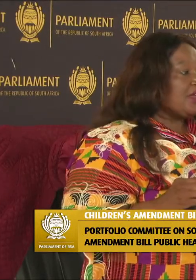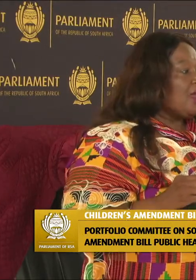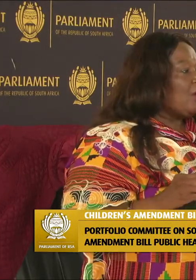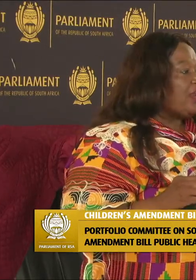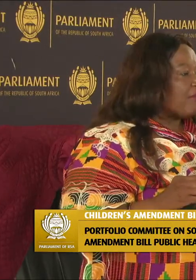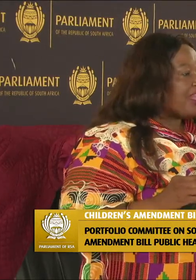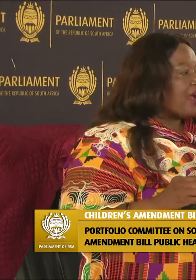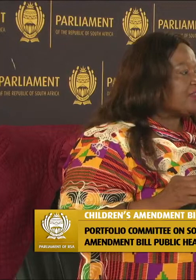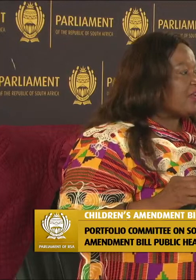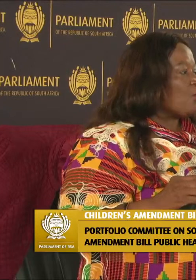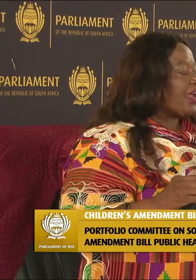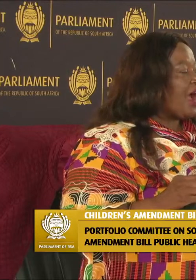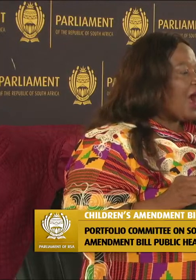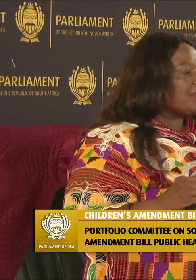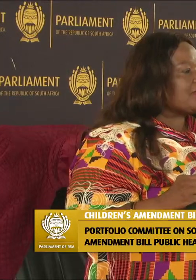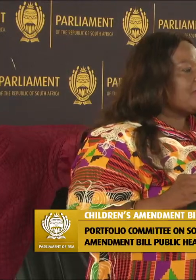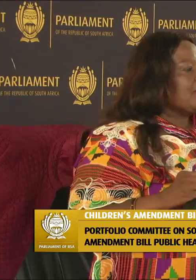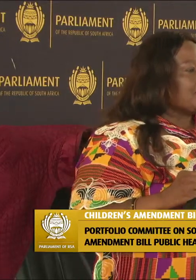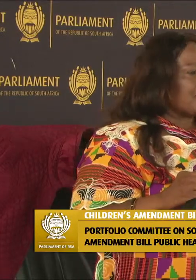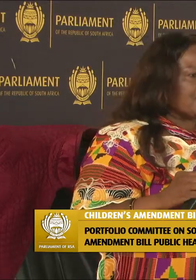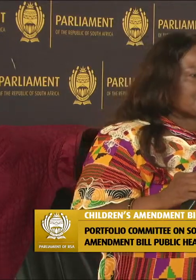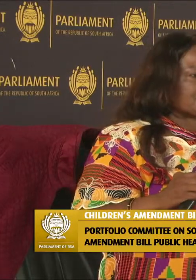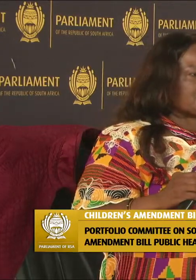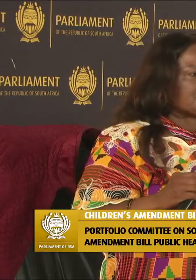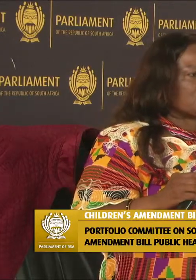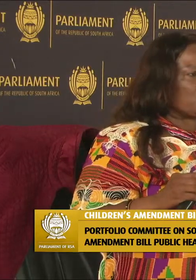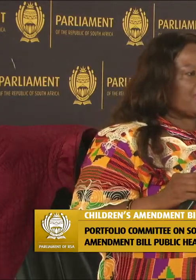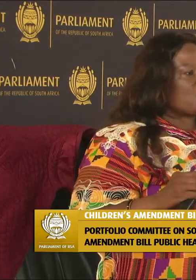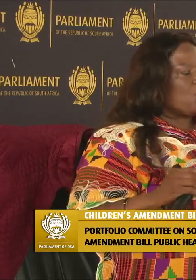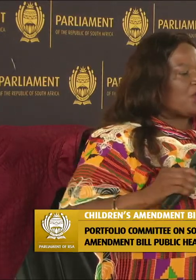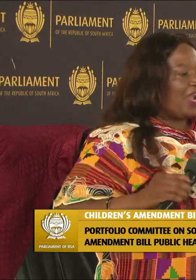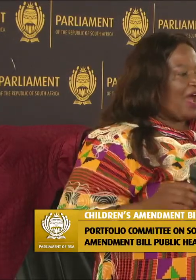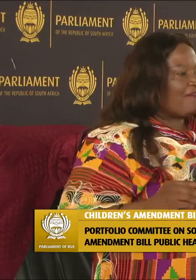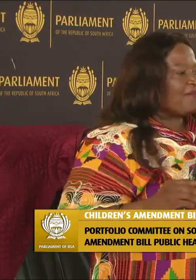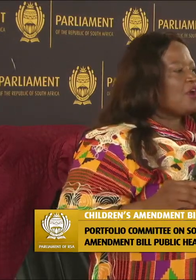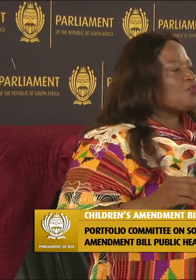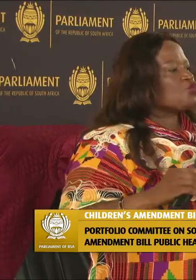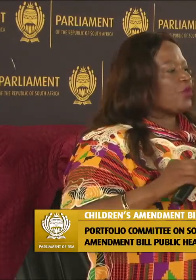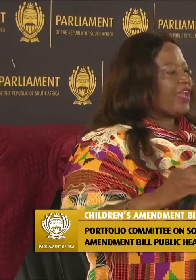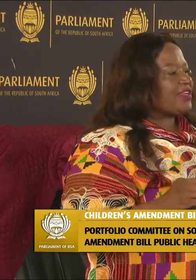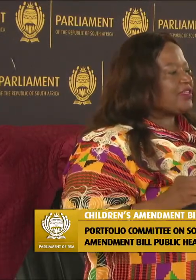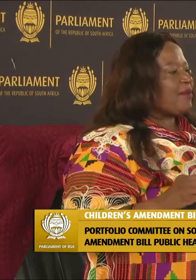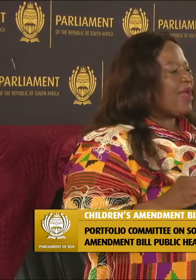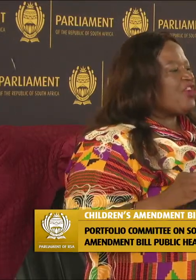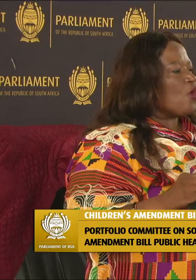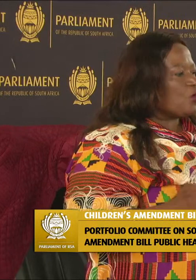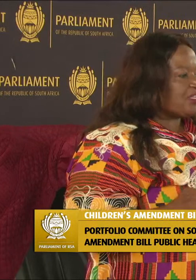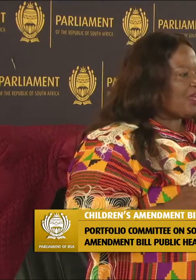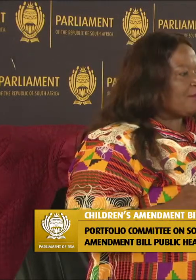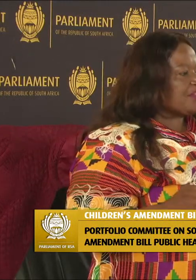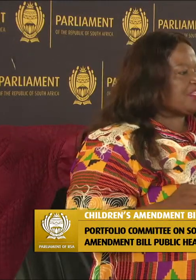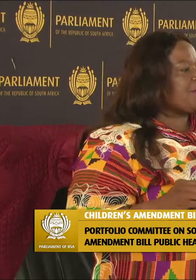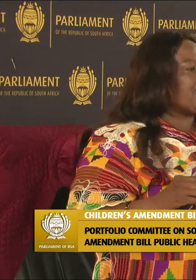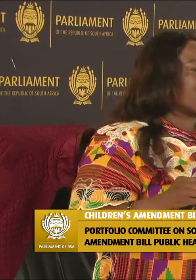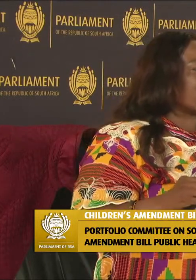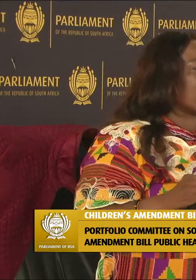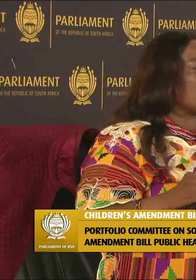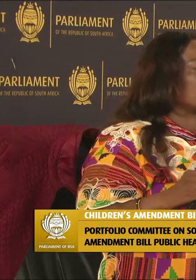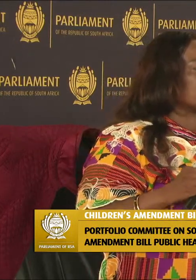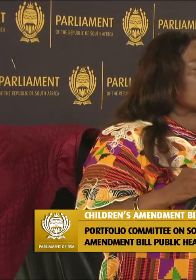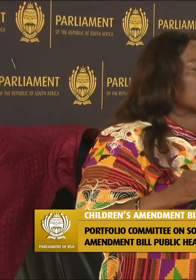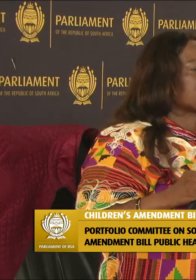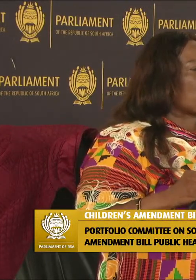that namhlanje we can't raise izinto that we would love to get them and note them. Sibe